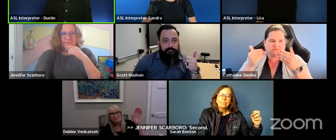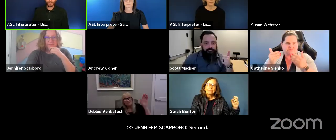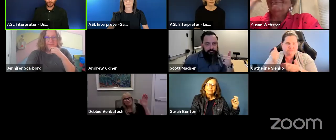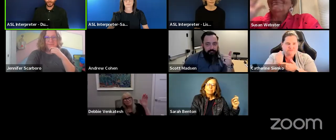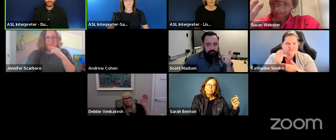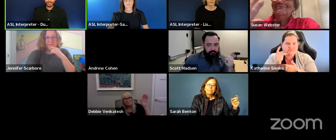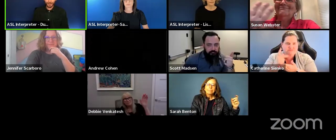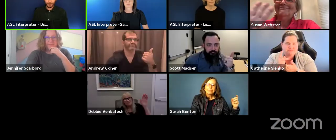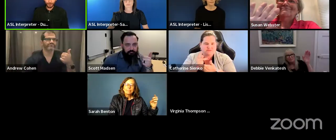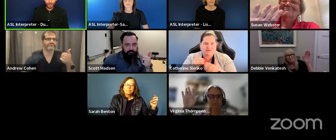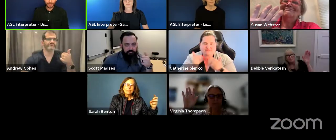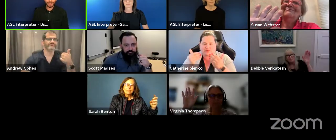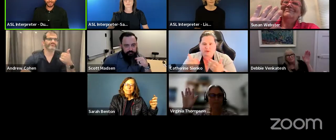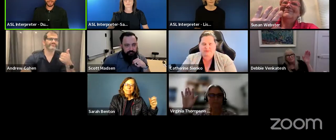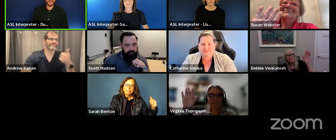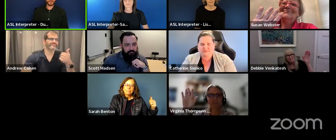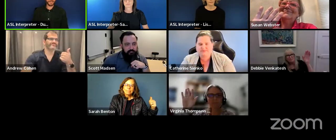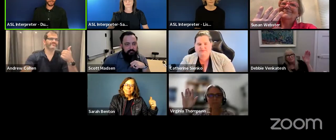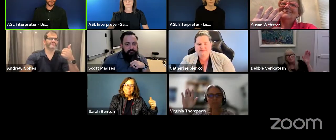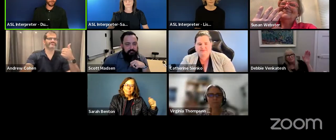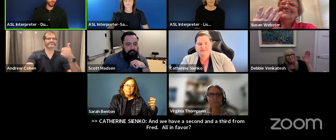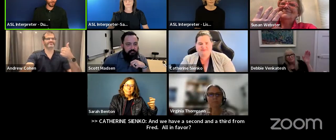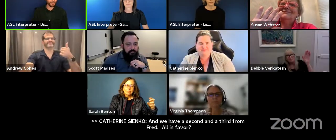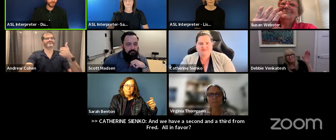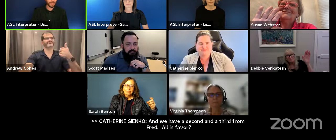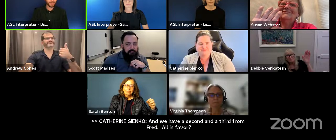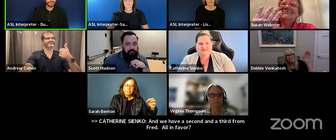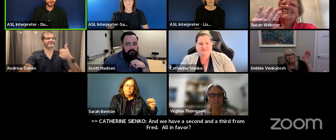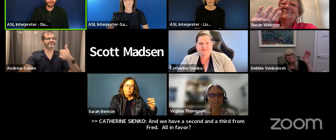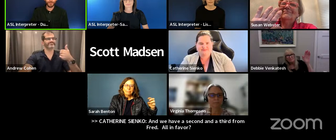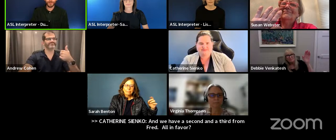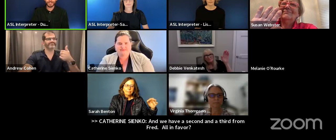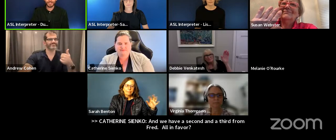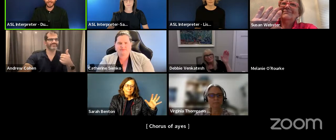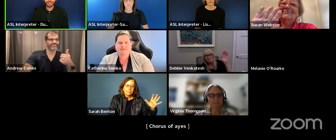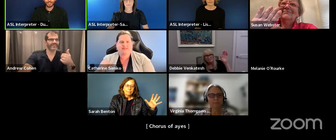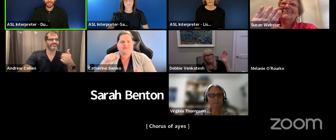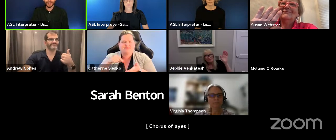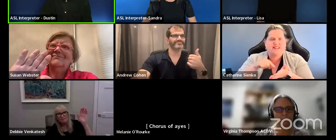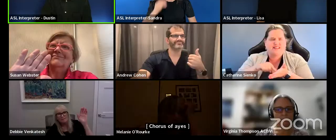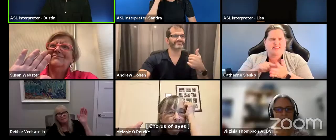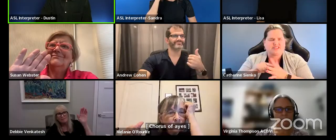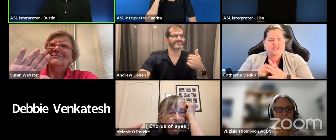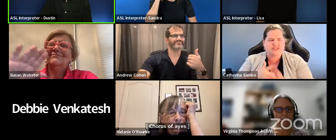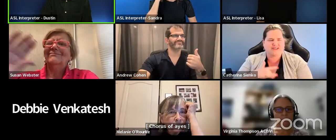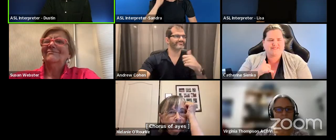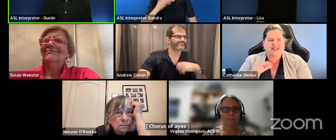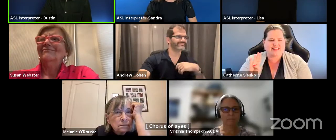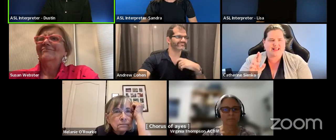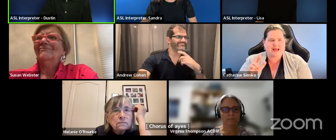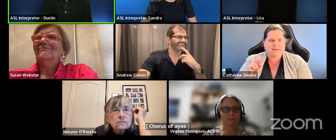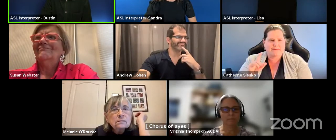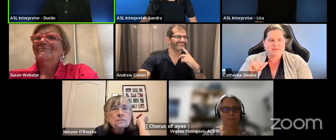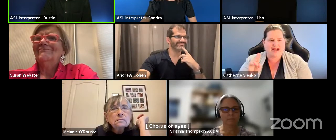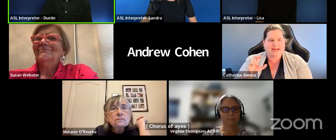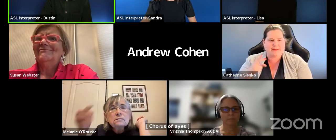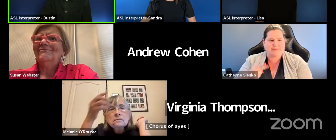Looks like everyone is in agreement and we have approved the minutes. We can move on to the next agenda item.